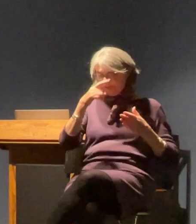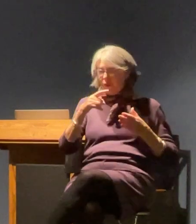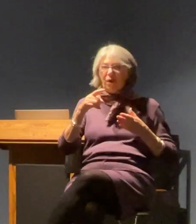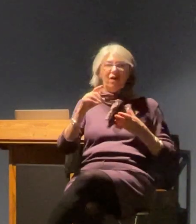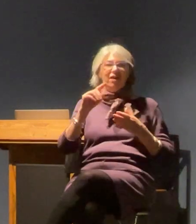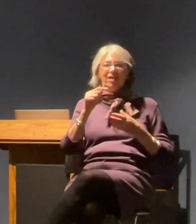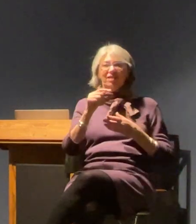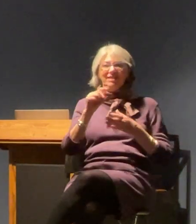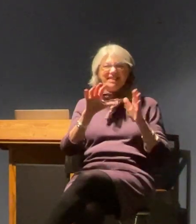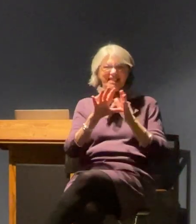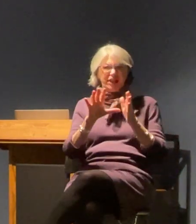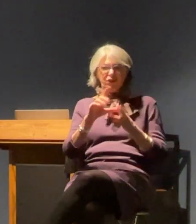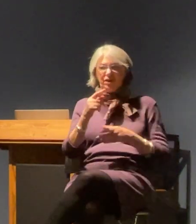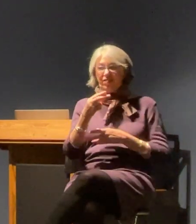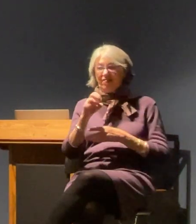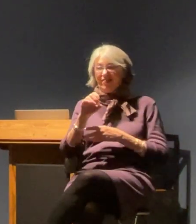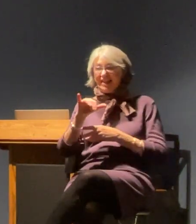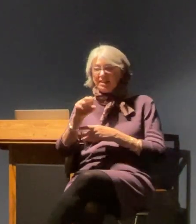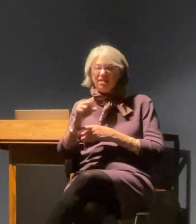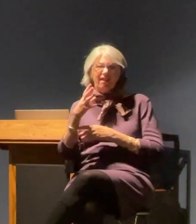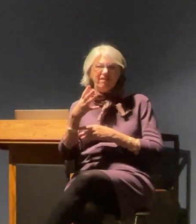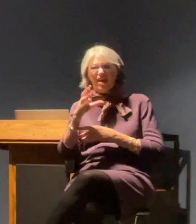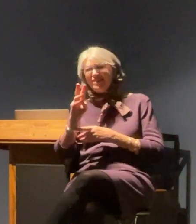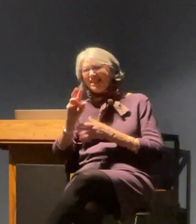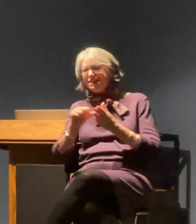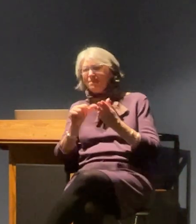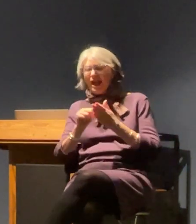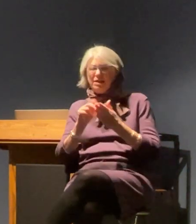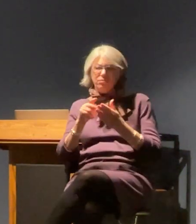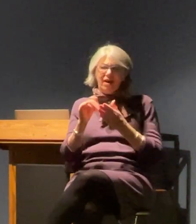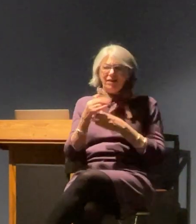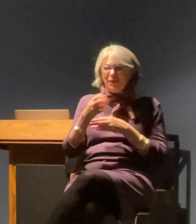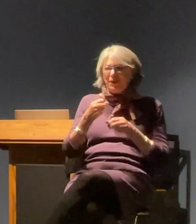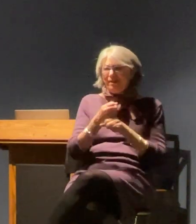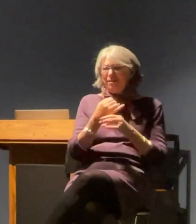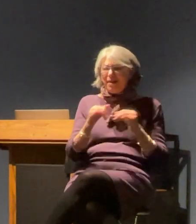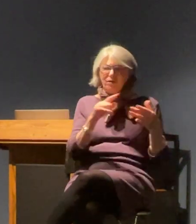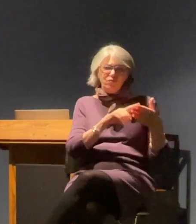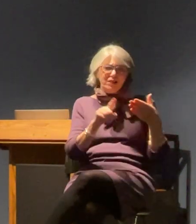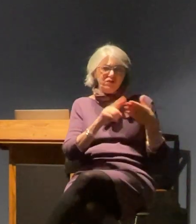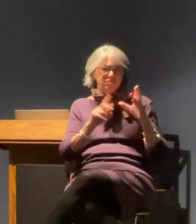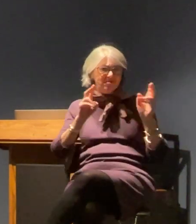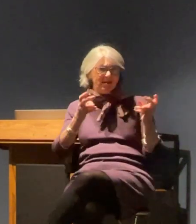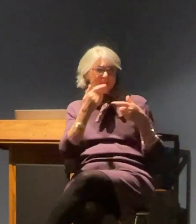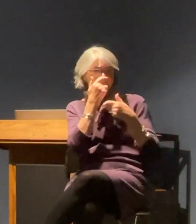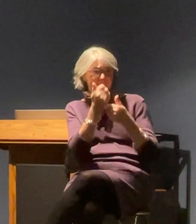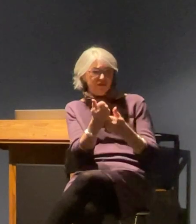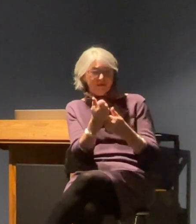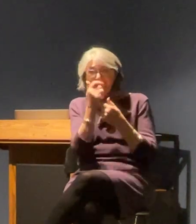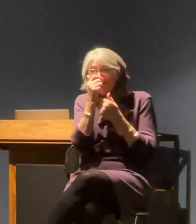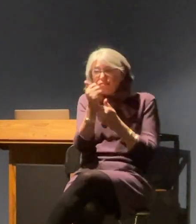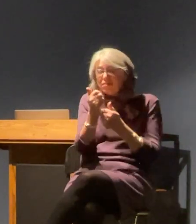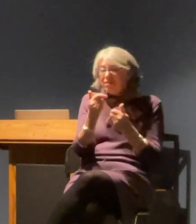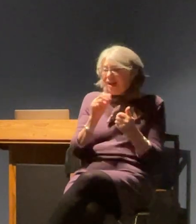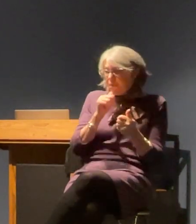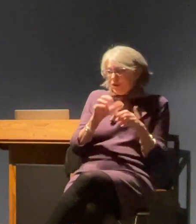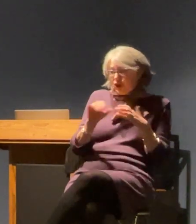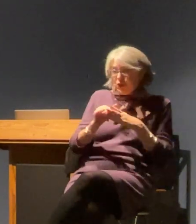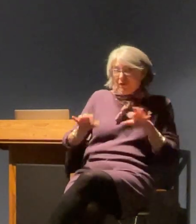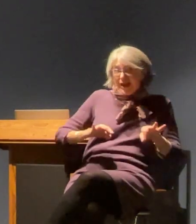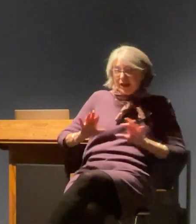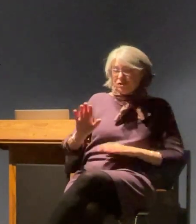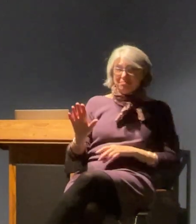is could be 5 to 6 page project, 2-year independent research on a topic of interest. Interestingly, I wasn't going to do